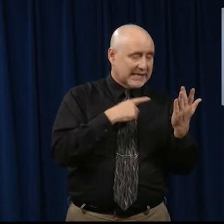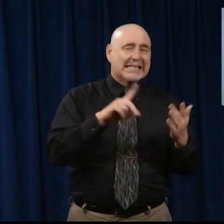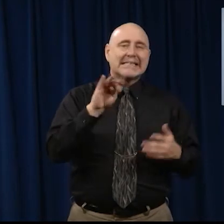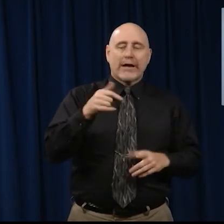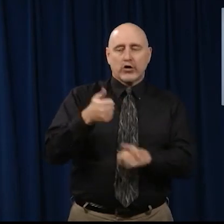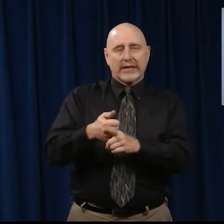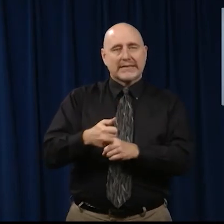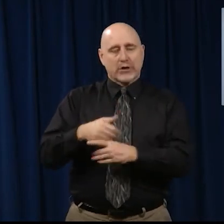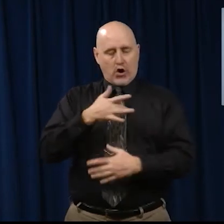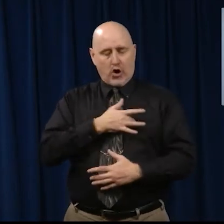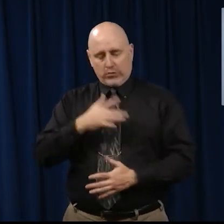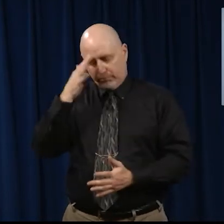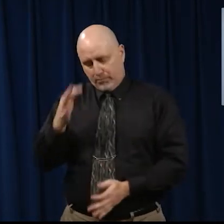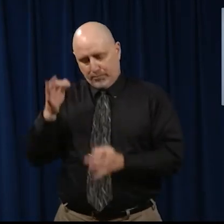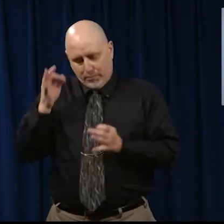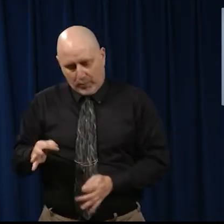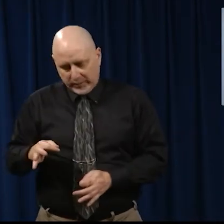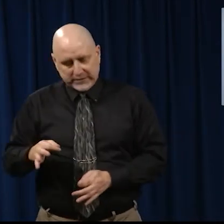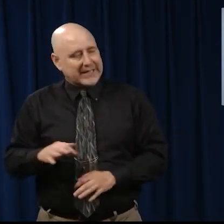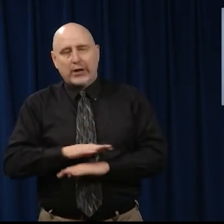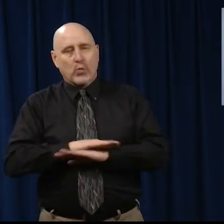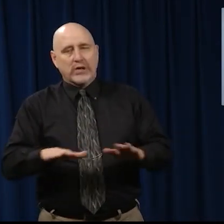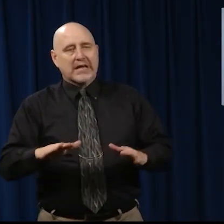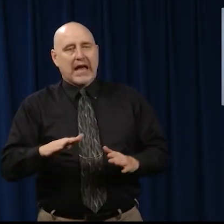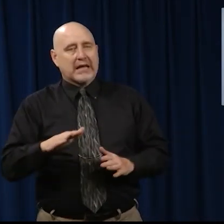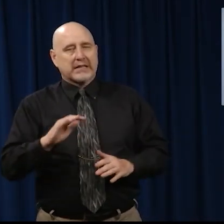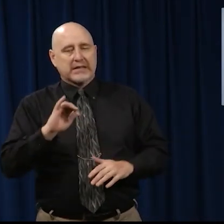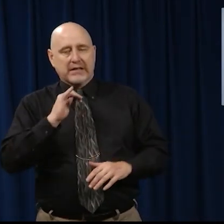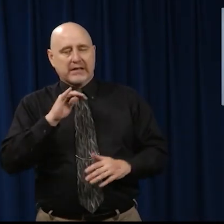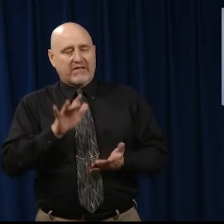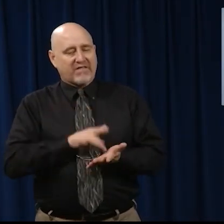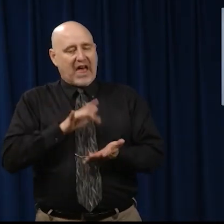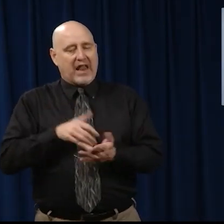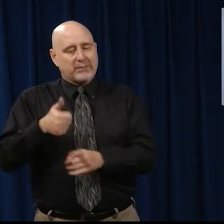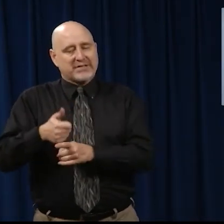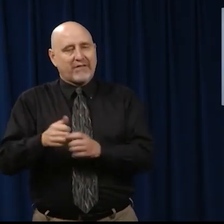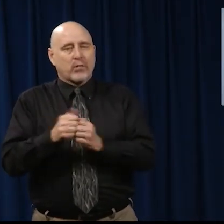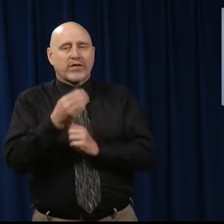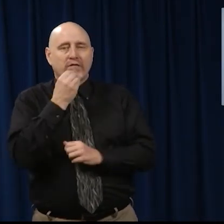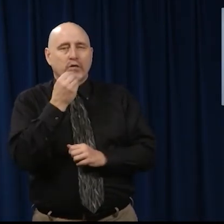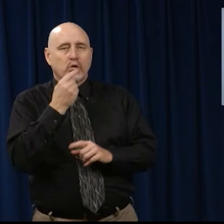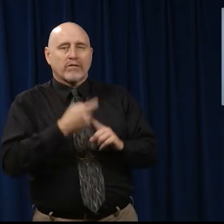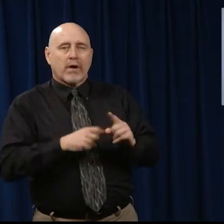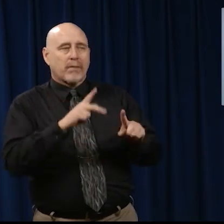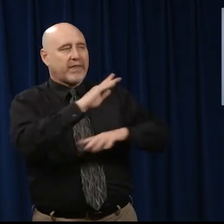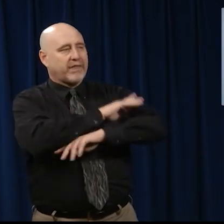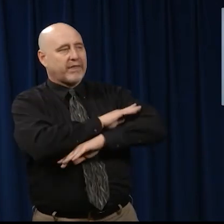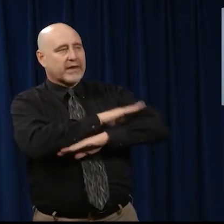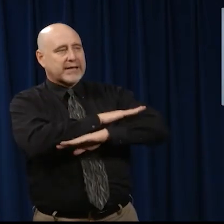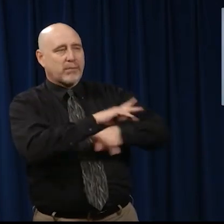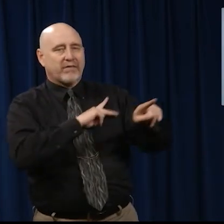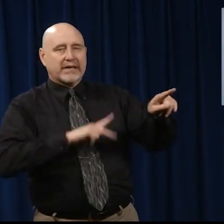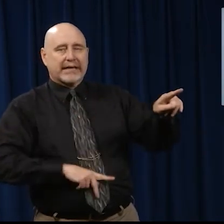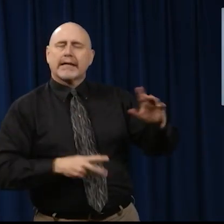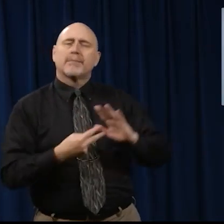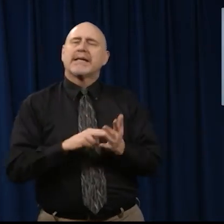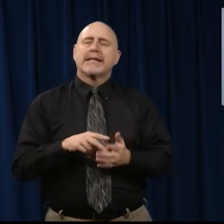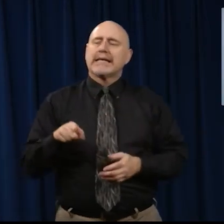Daniel purposed in his heart that he would not defile himself with the food from the king's table. Now, what did that mean?